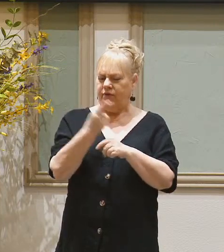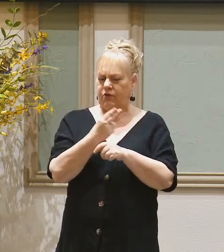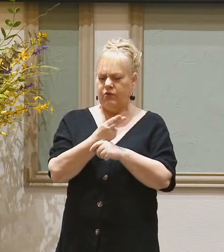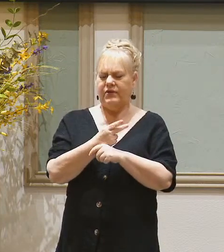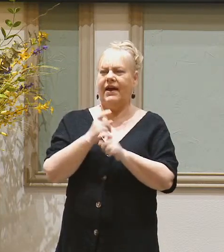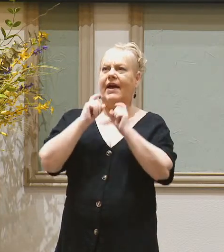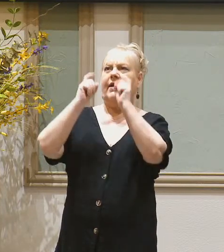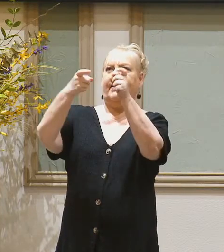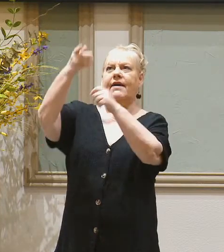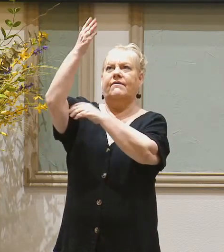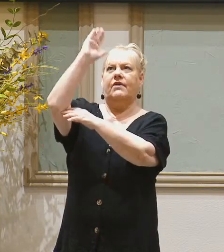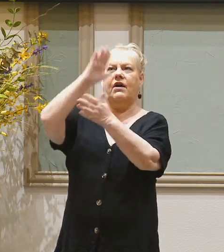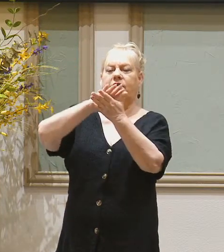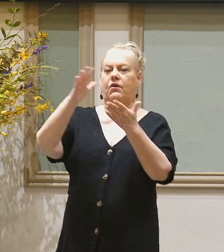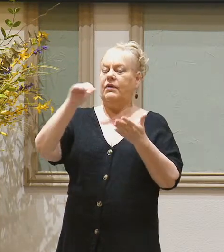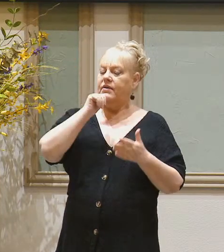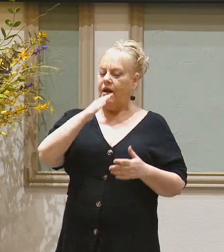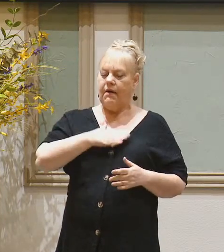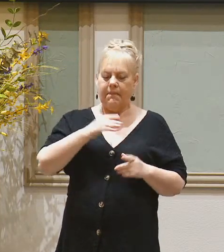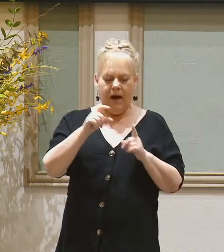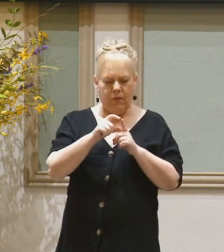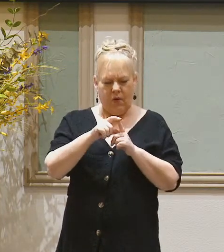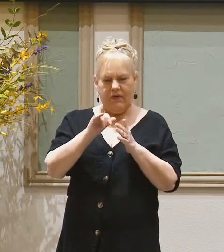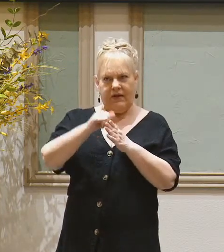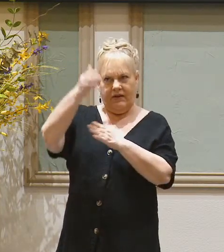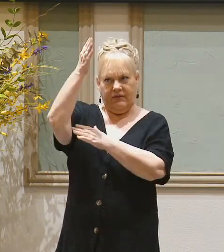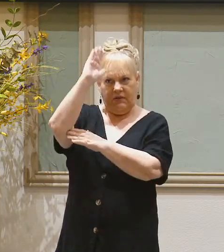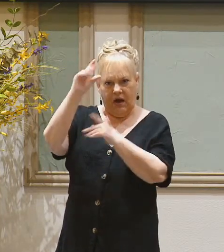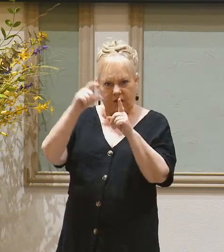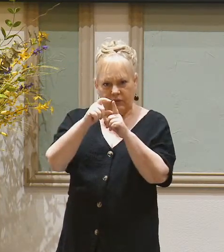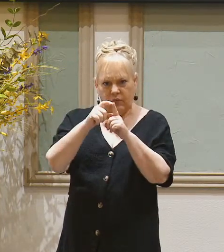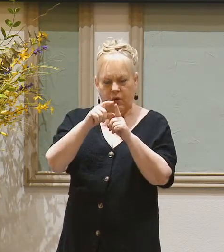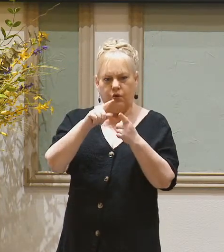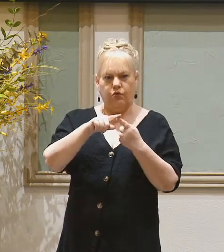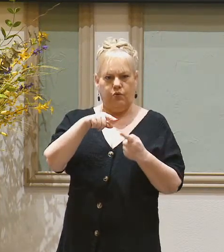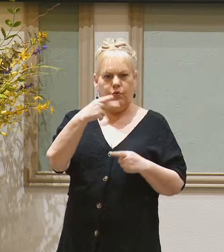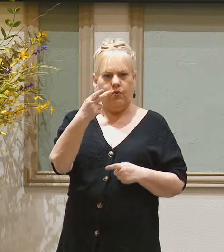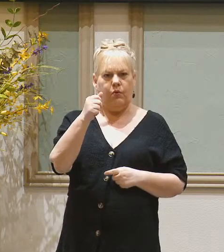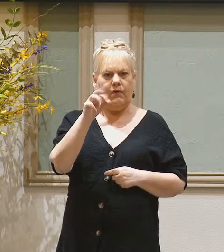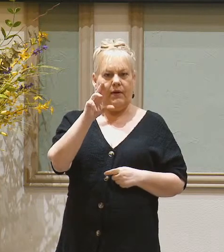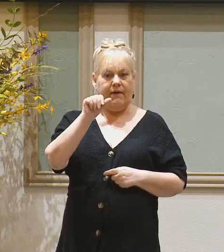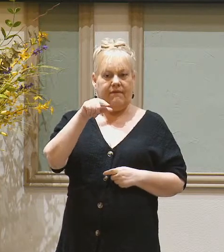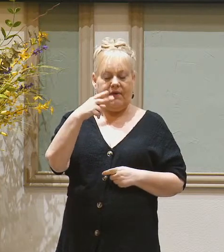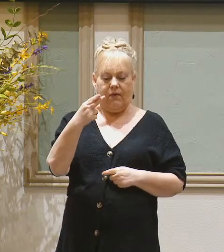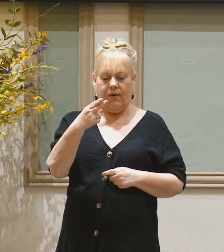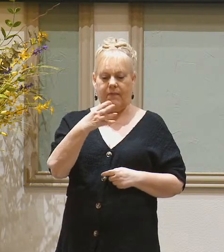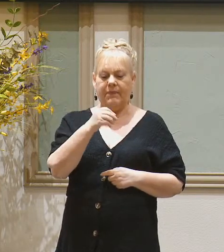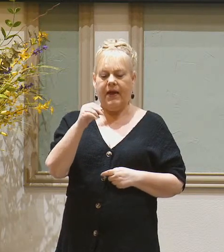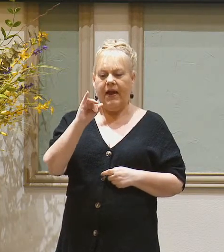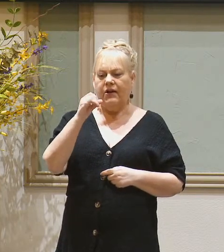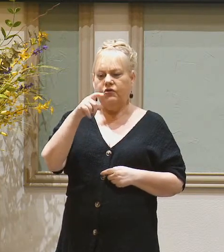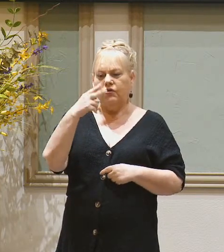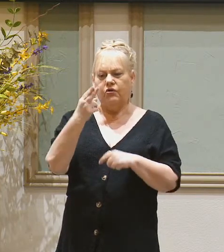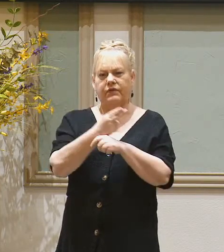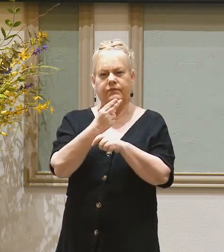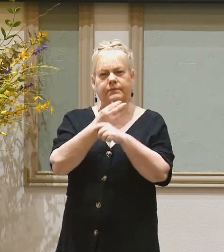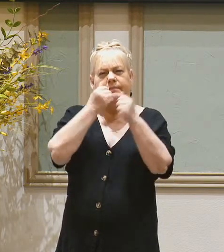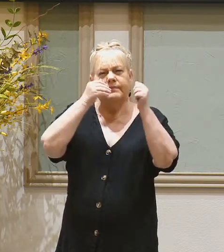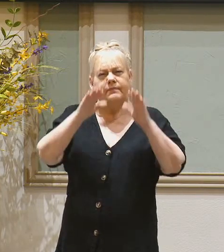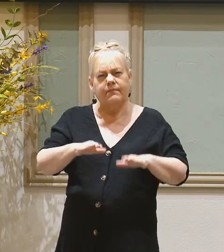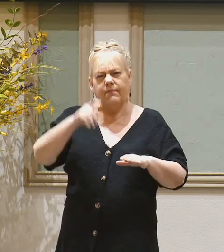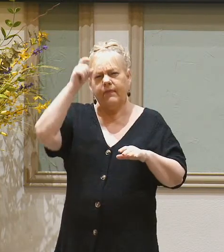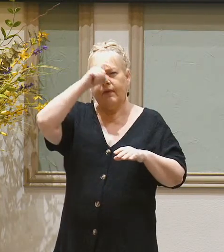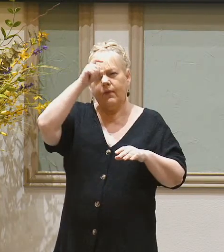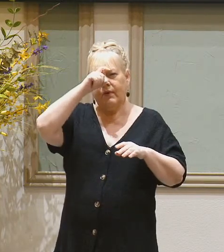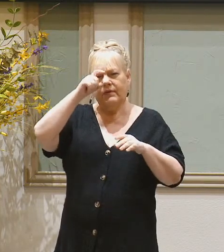to God. It's not my word, Pharaoh, this is God's word. And then Joseph used the blessing of wisdom to lay